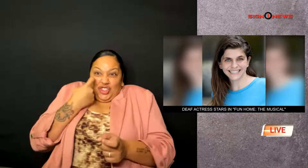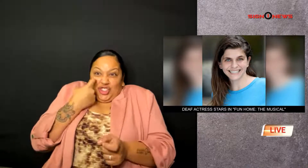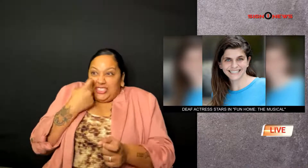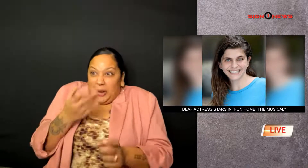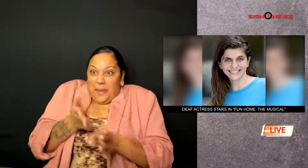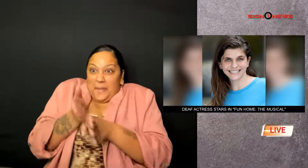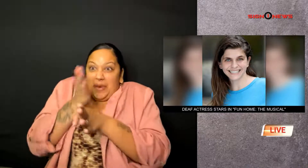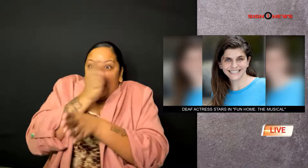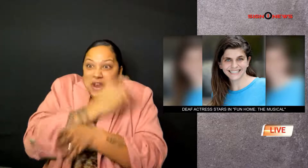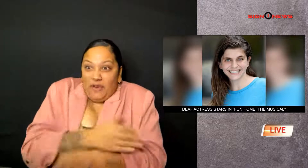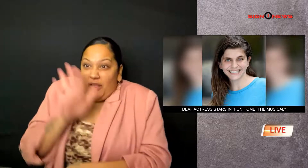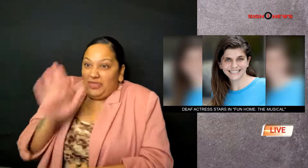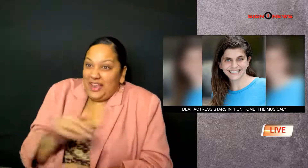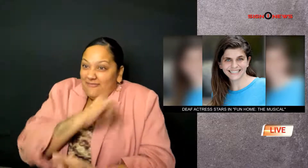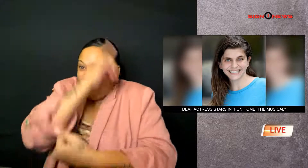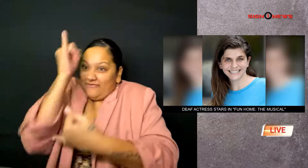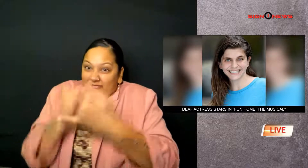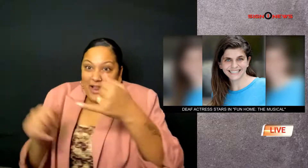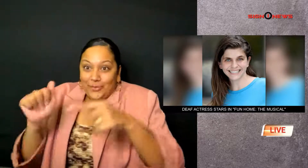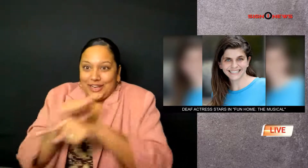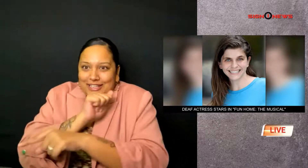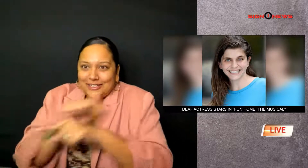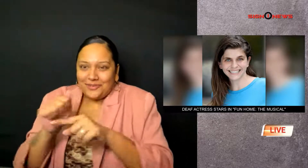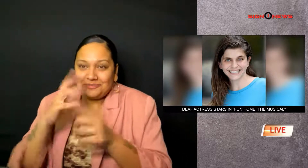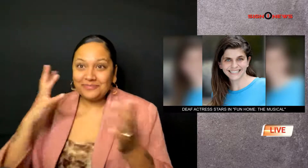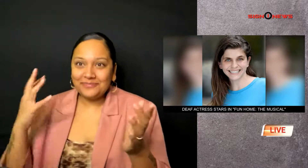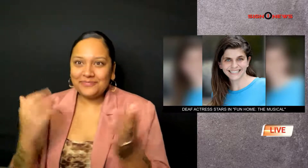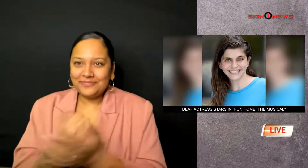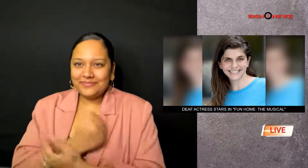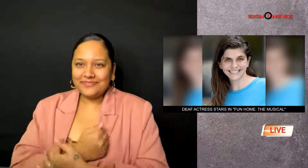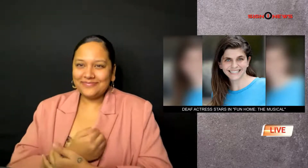their final rehearsal.